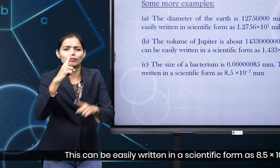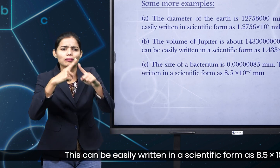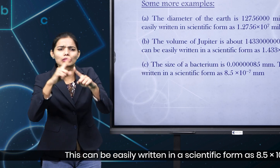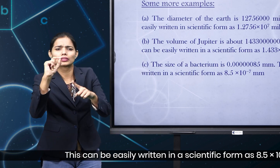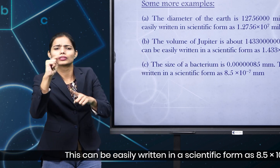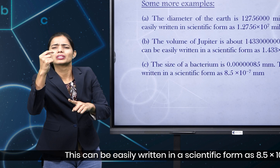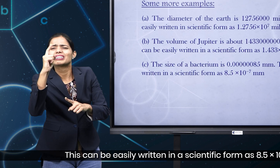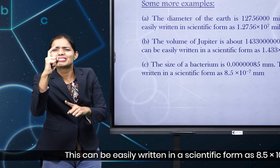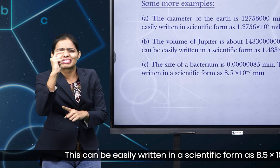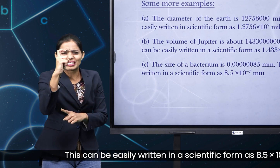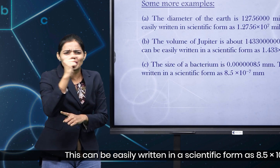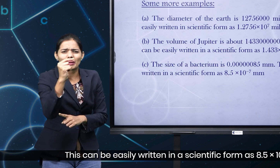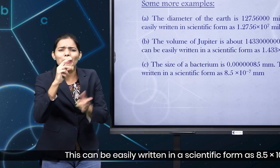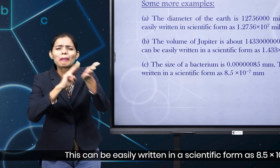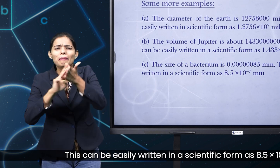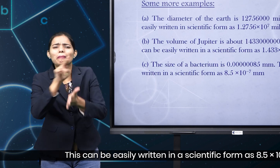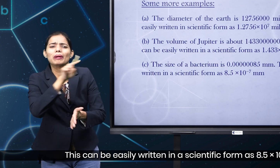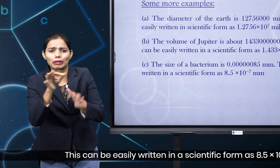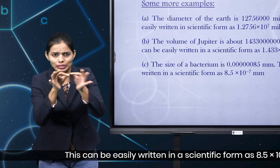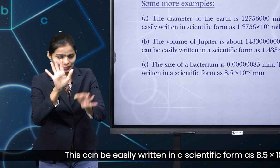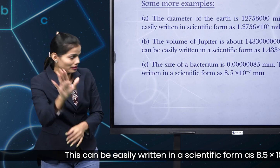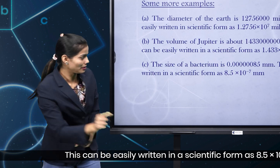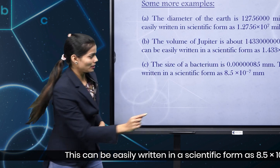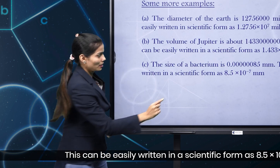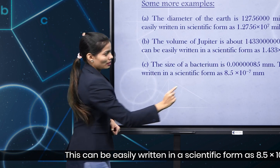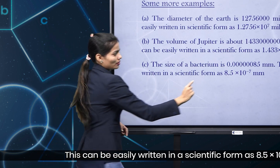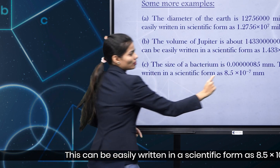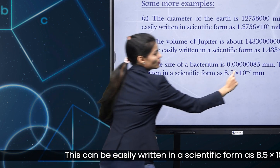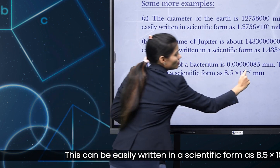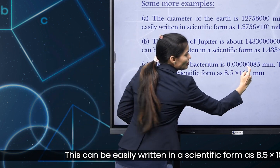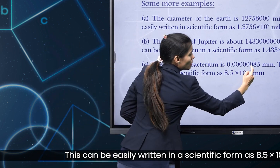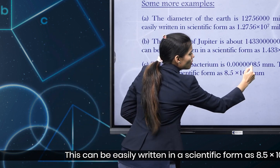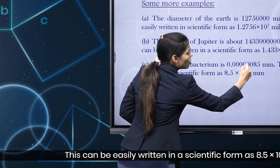a scientific form as 8.5 into 10 power minus 7 mm.